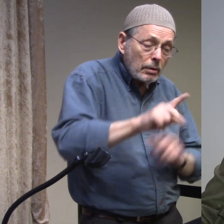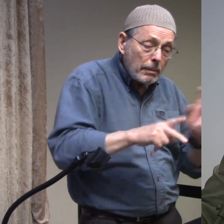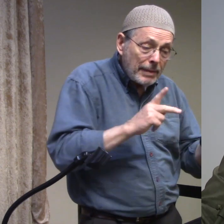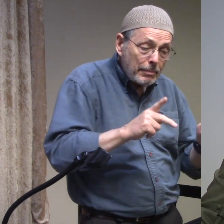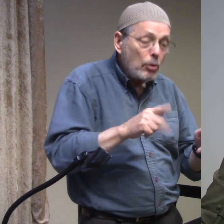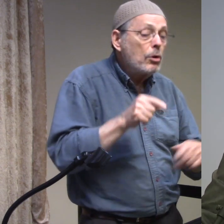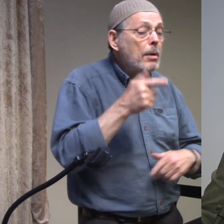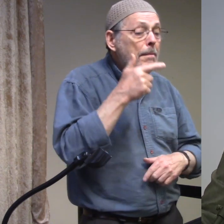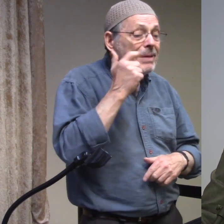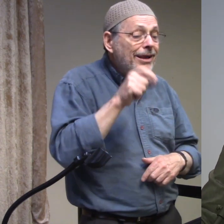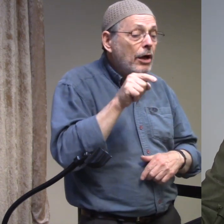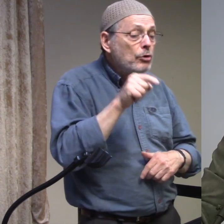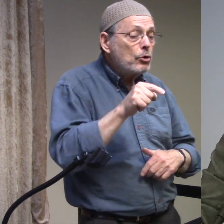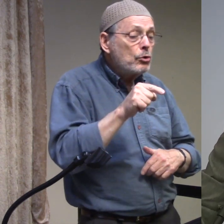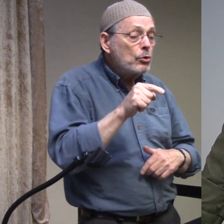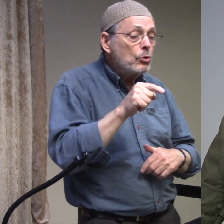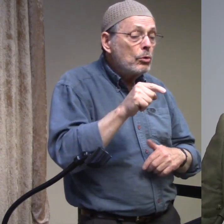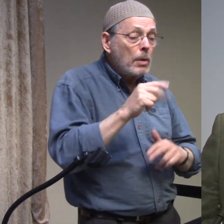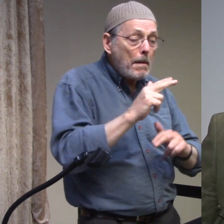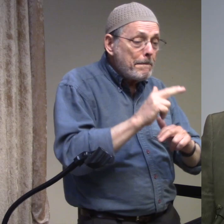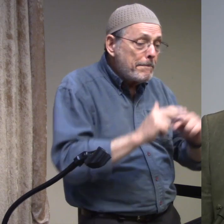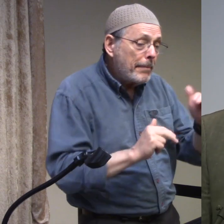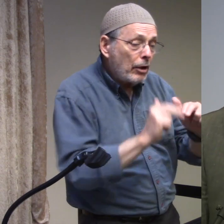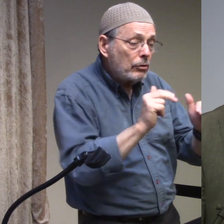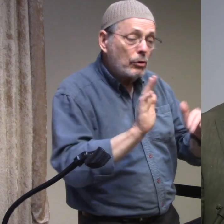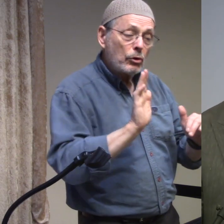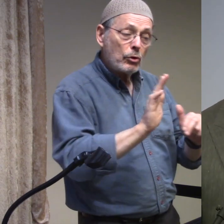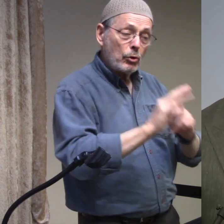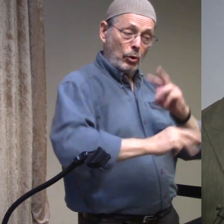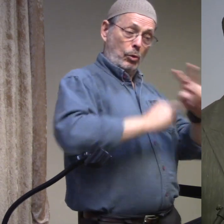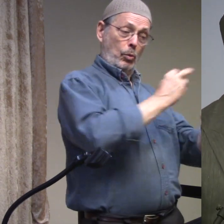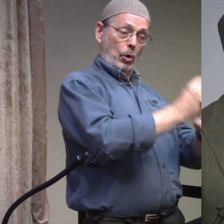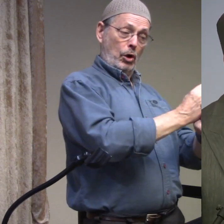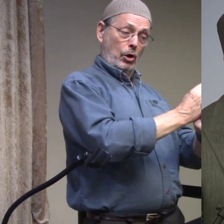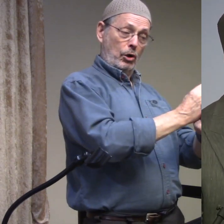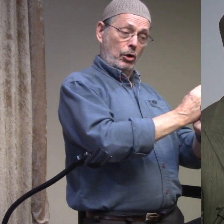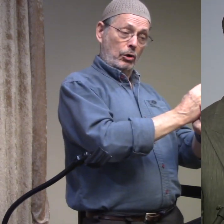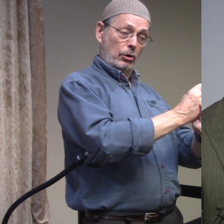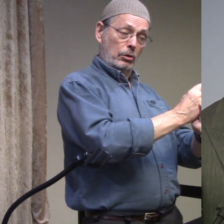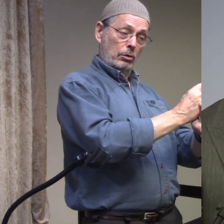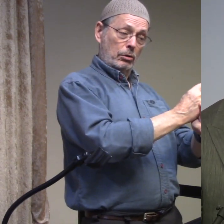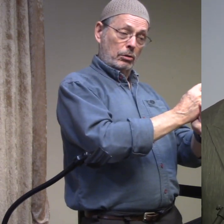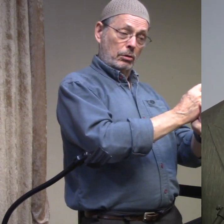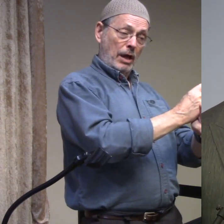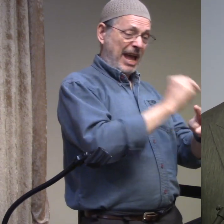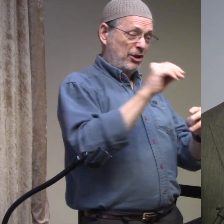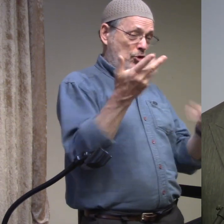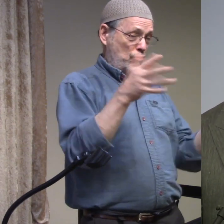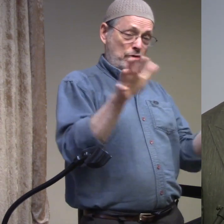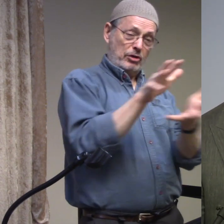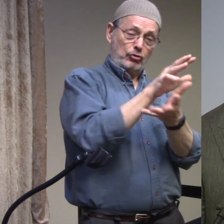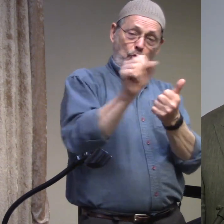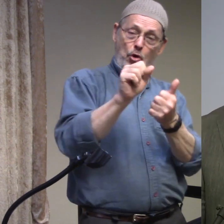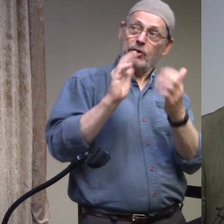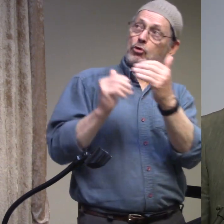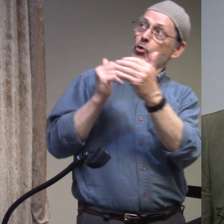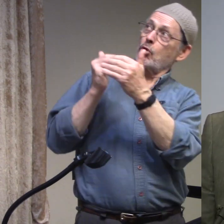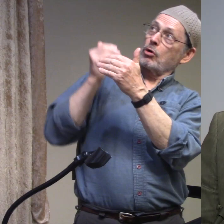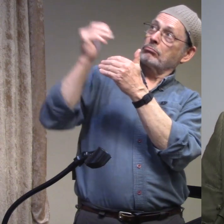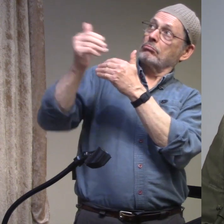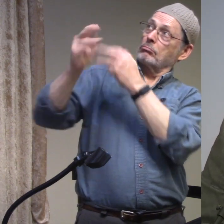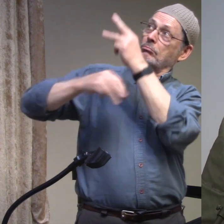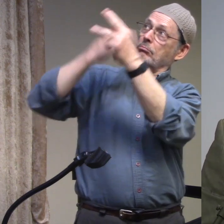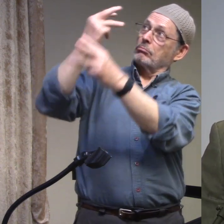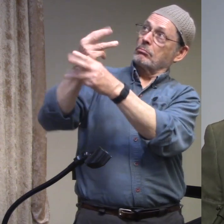you built your dunya, and you destroyed your akhirah, your next life. You built